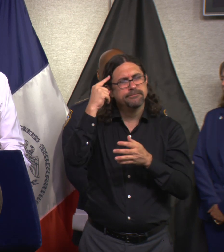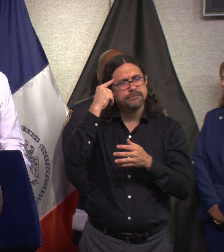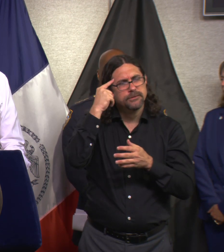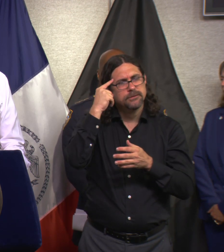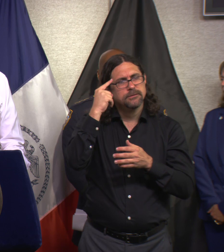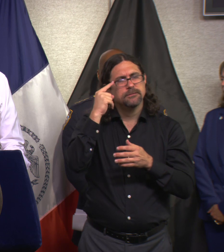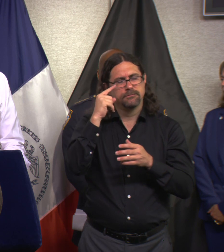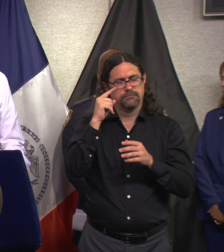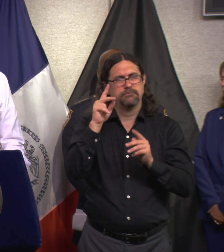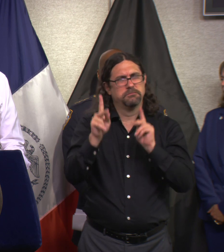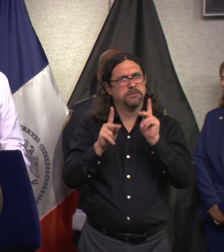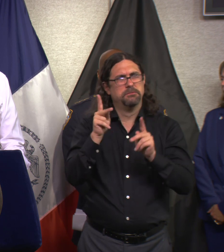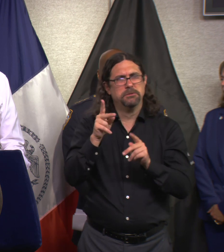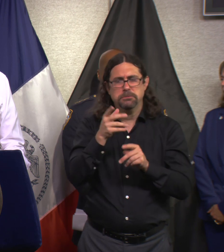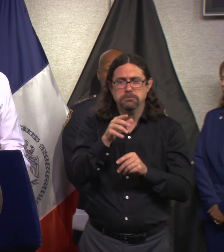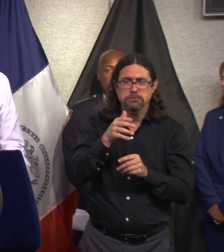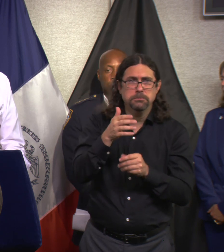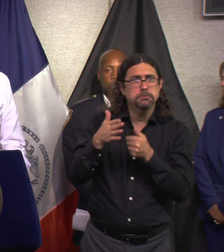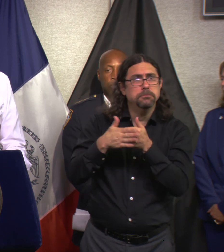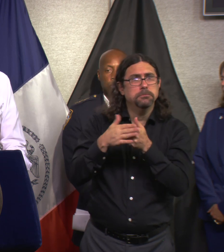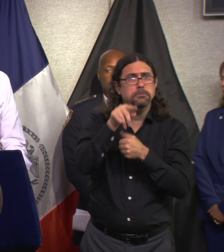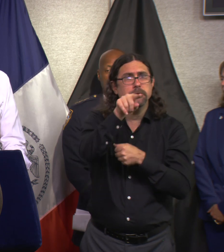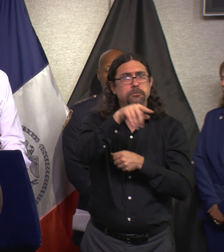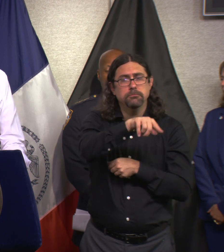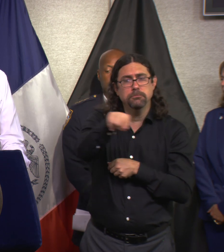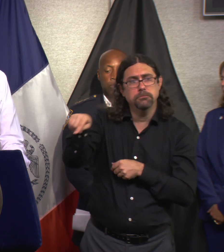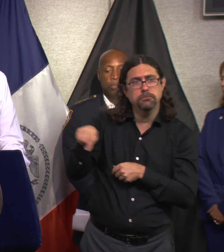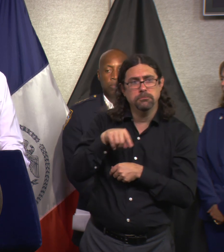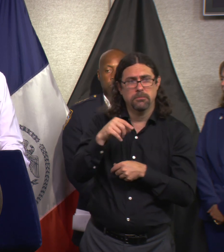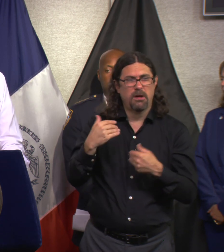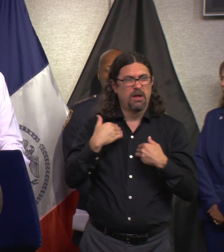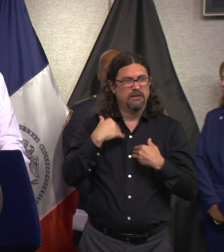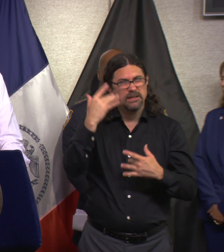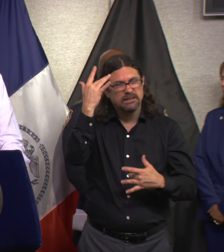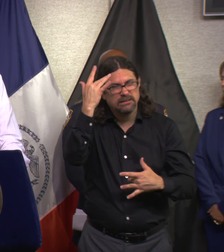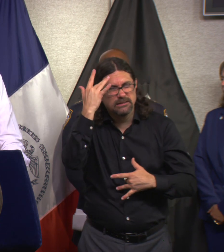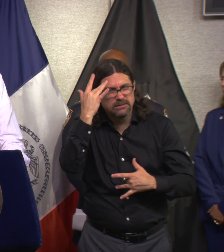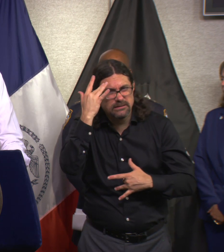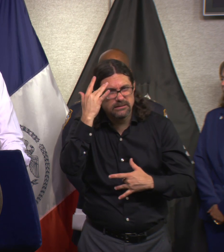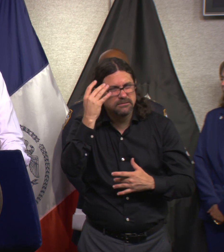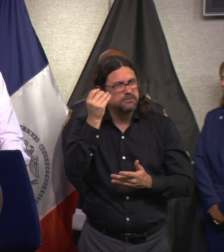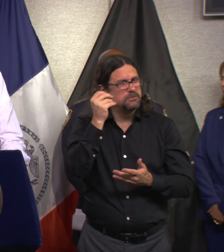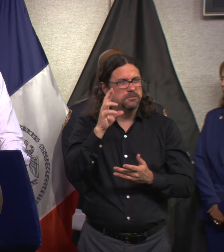vulnerable. Look out for anyone who needs extra help in this crisis.